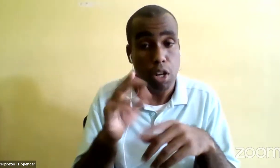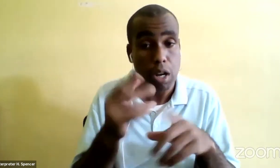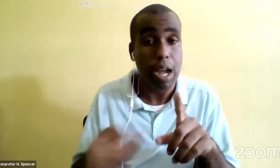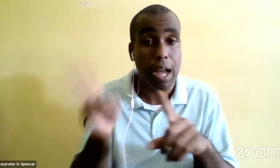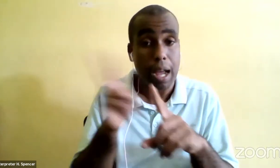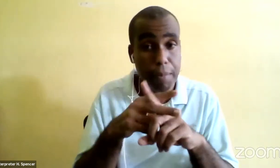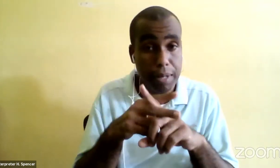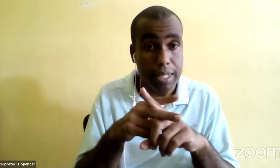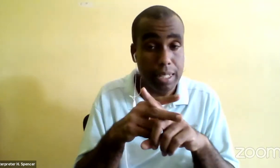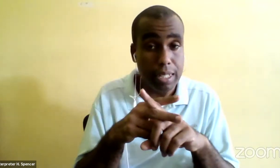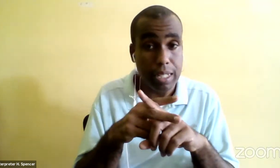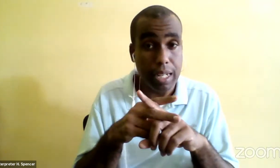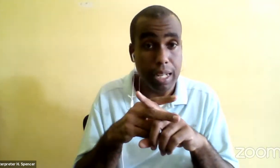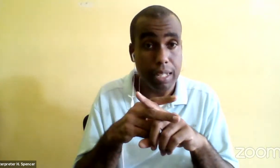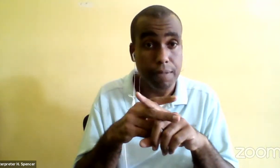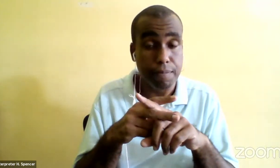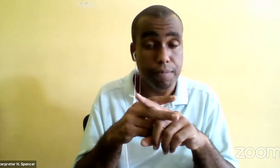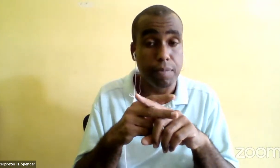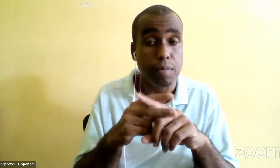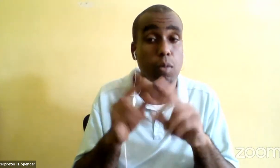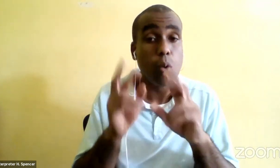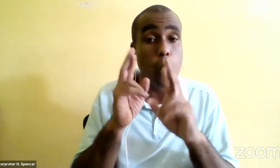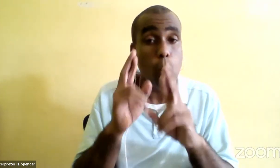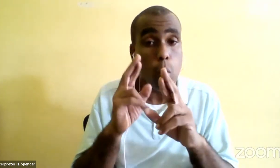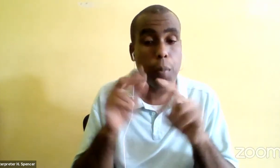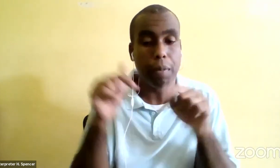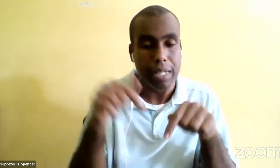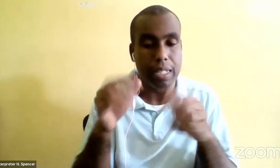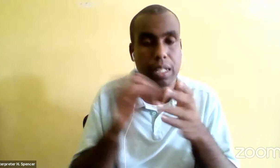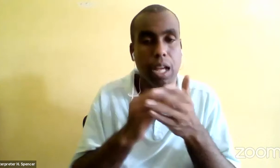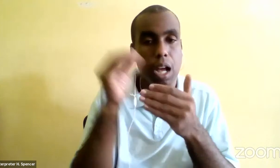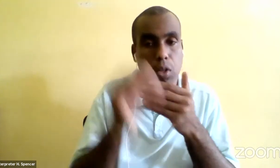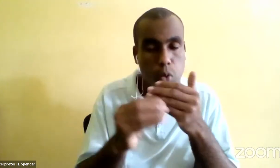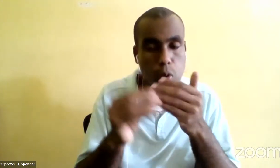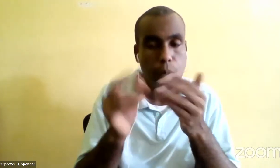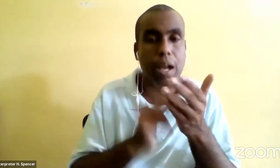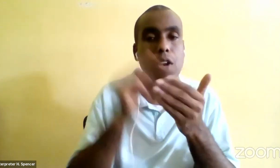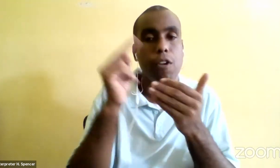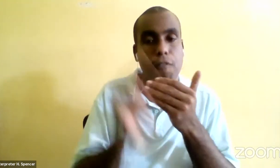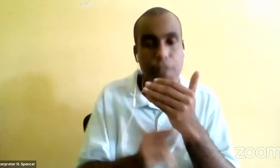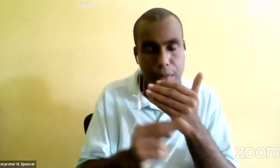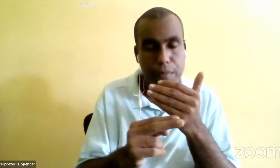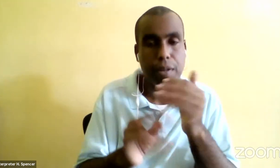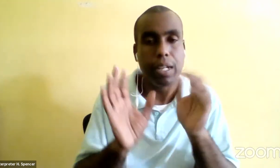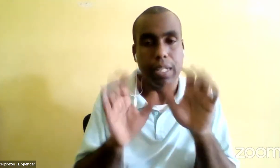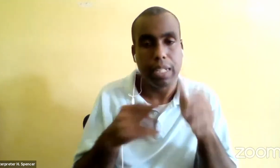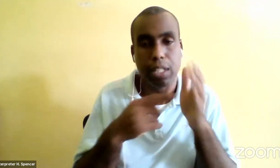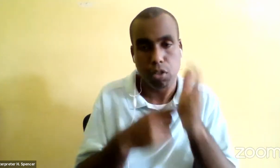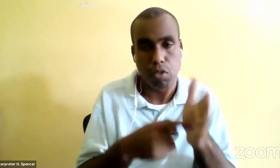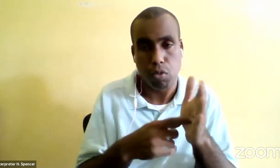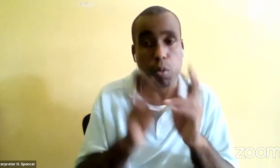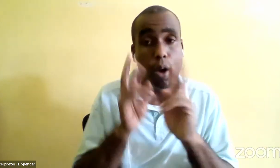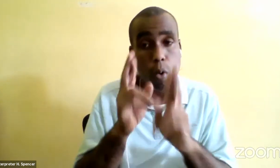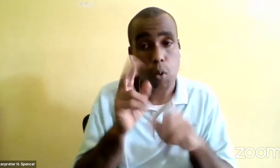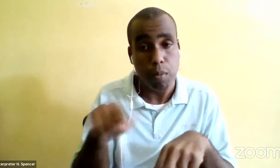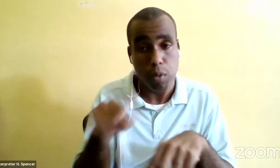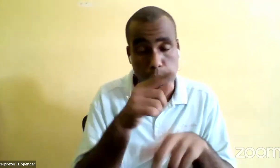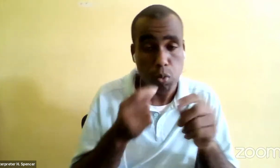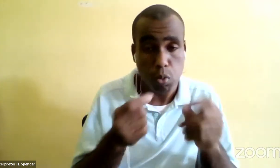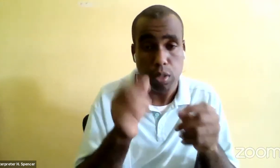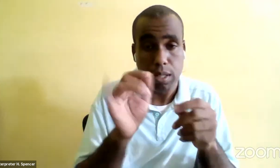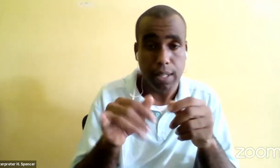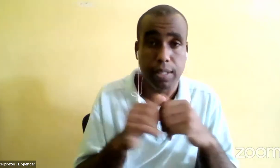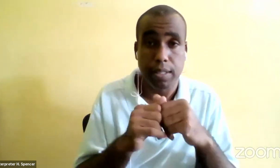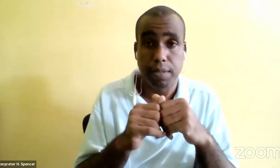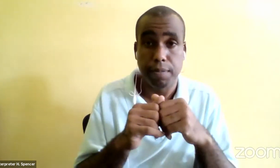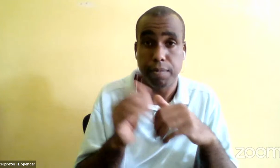is passable in October or November. That is what we're hoping for right now. I was sharing the